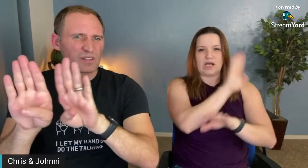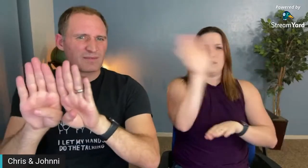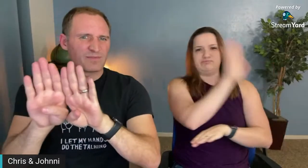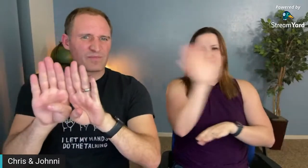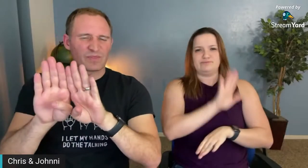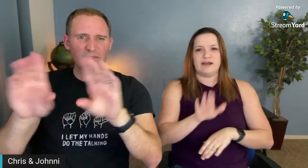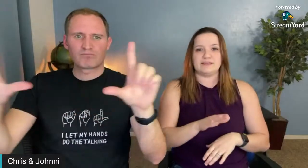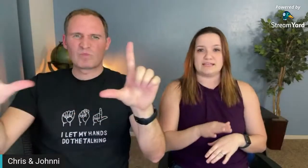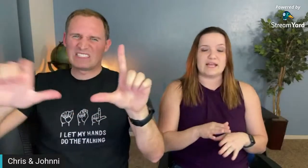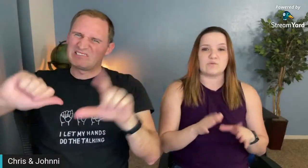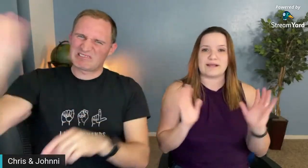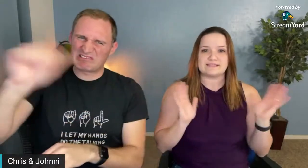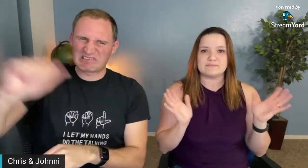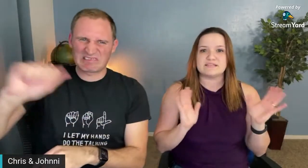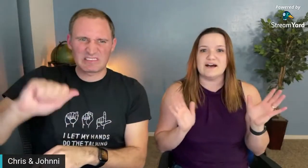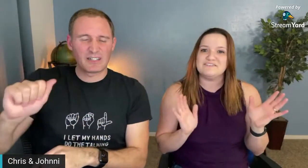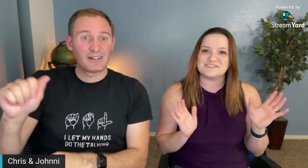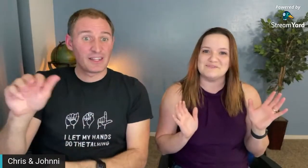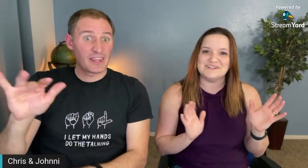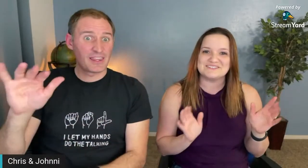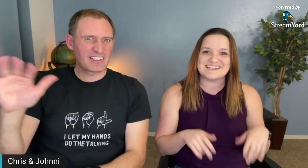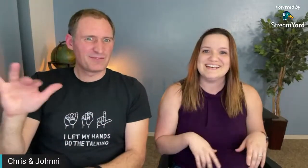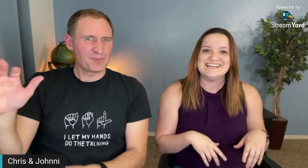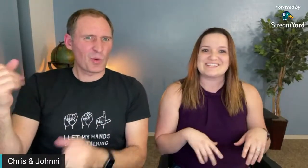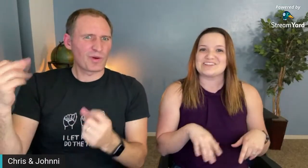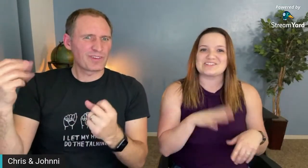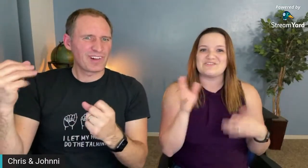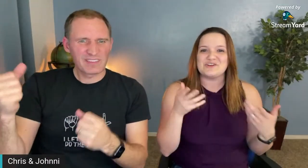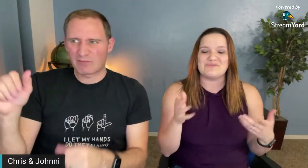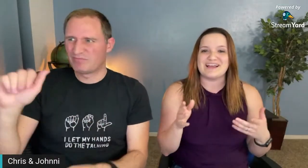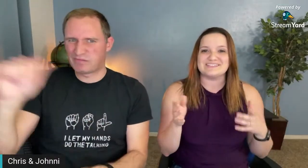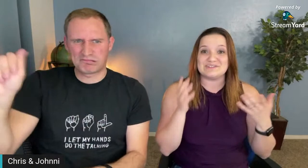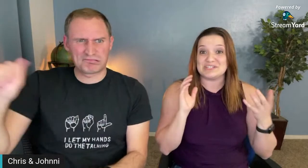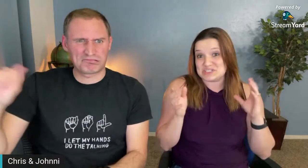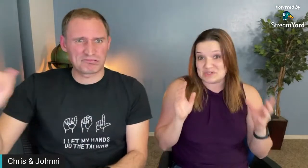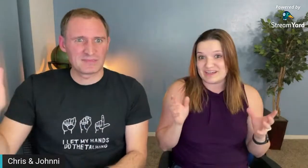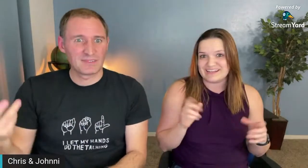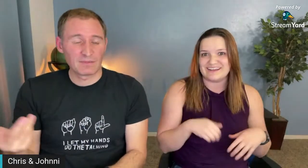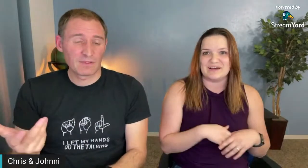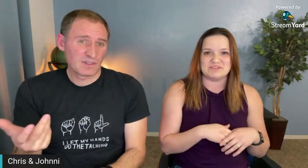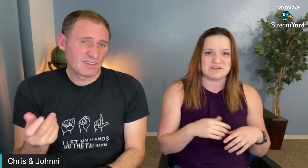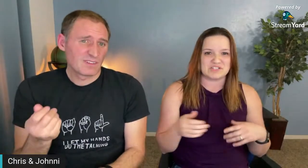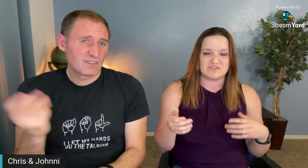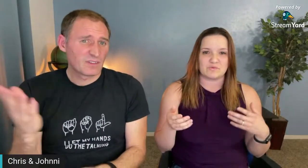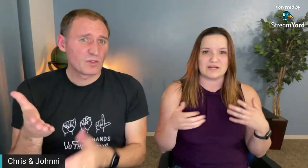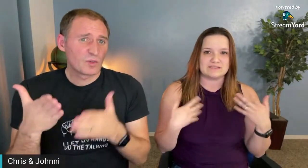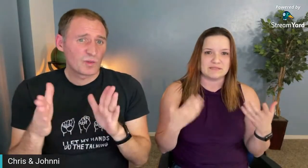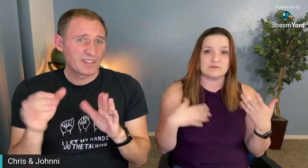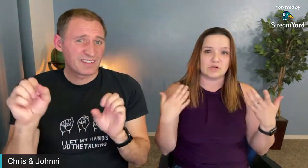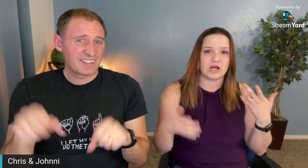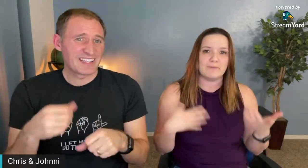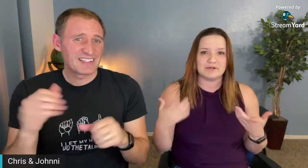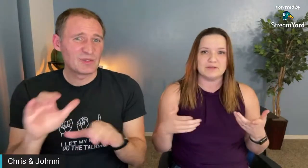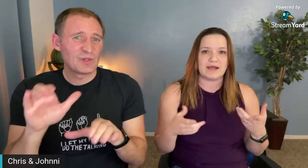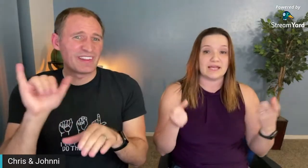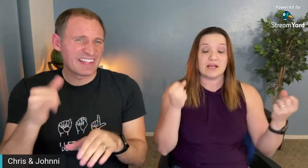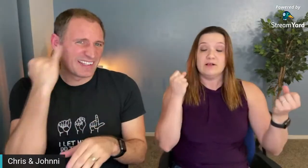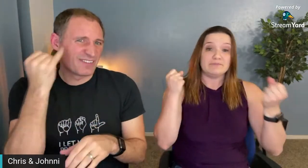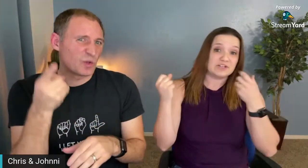oh, and like they erase themselves almost. So there's a few ways you could do it, especially if you're wanting to be a little more comical about like your